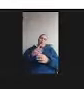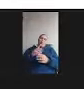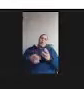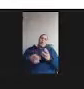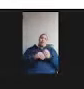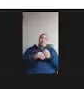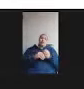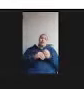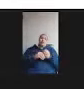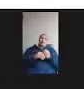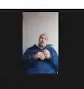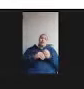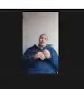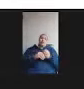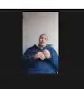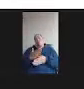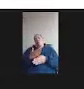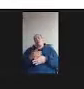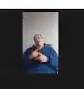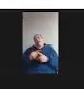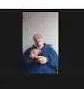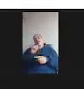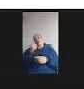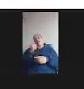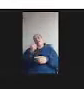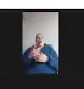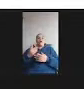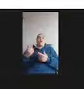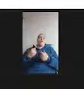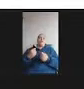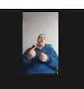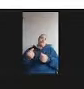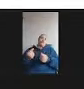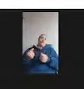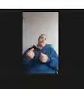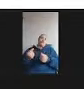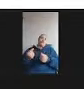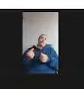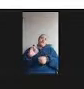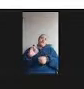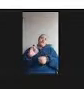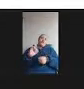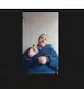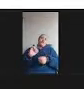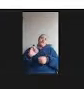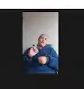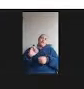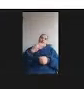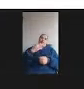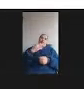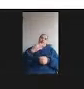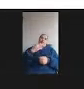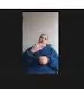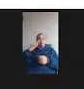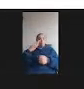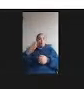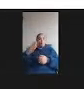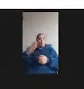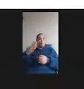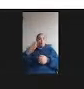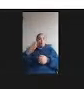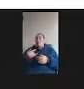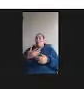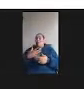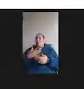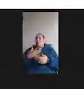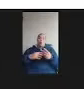work and other work then to be conducted within those areas. Thank you, Chairperson. I don't know if Mr. Javadine and Ms. Peterson